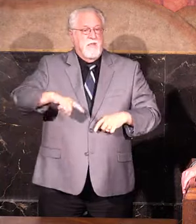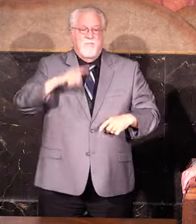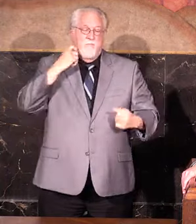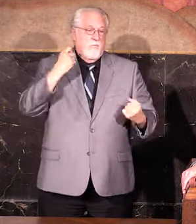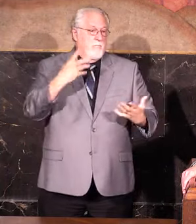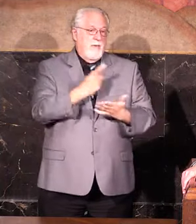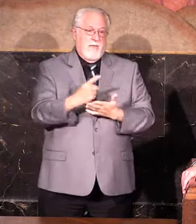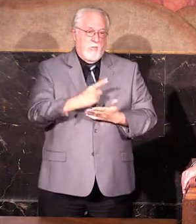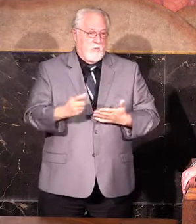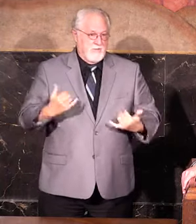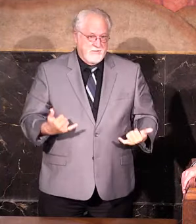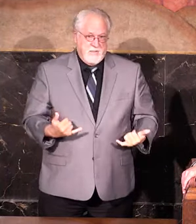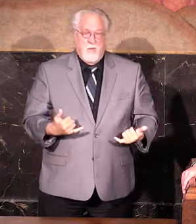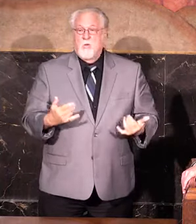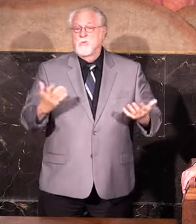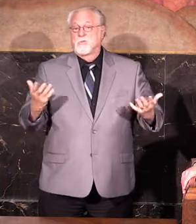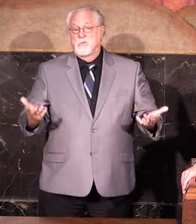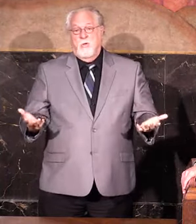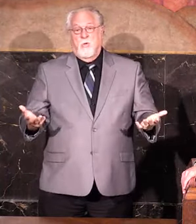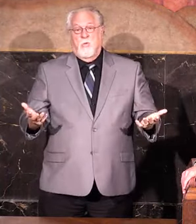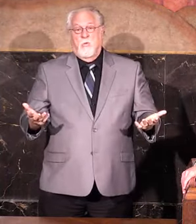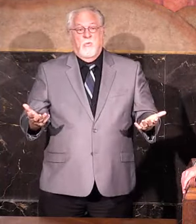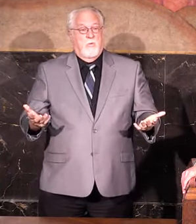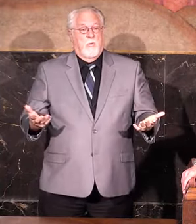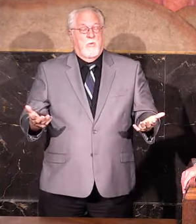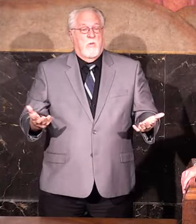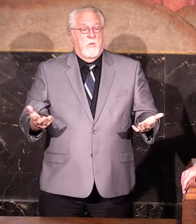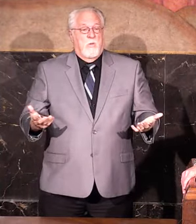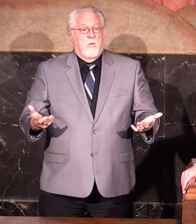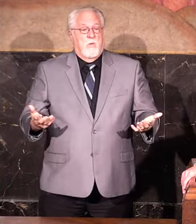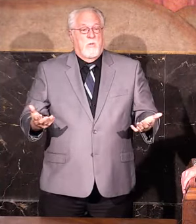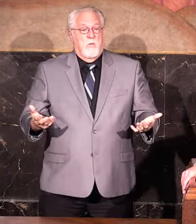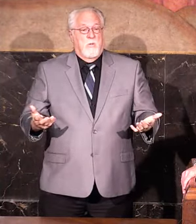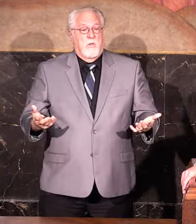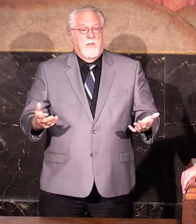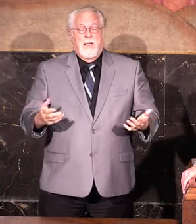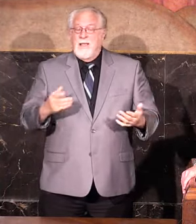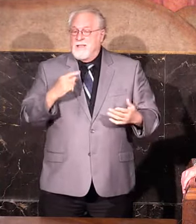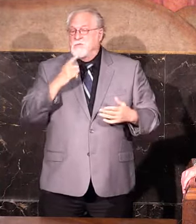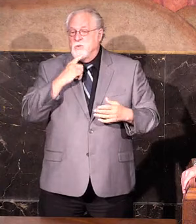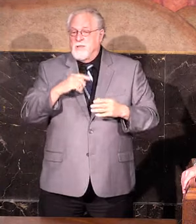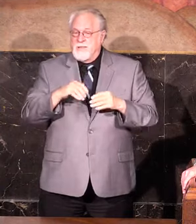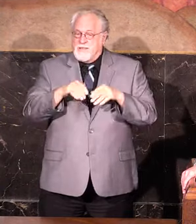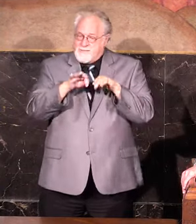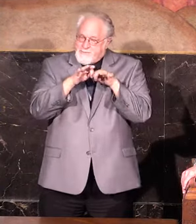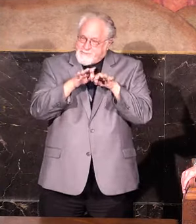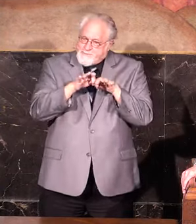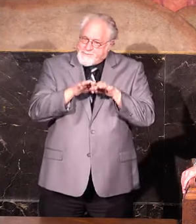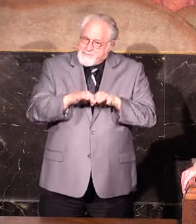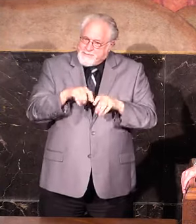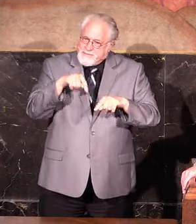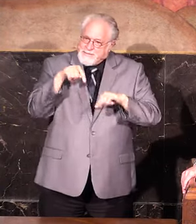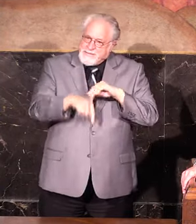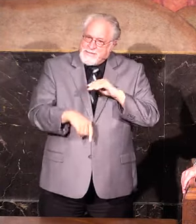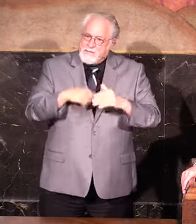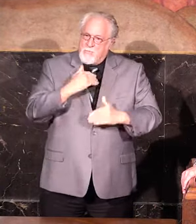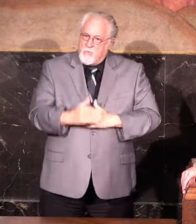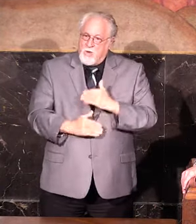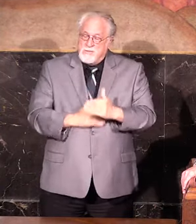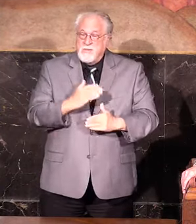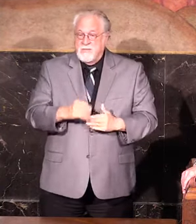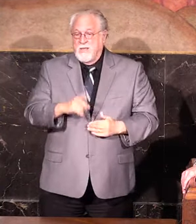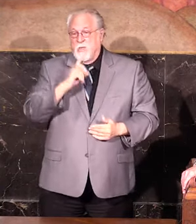weeks now. So it's a detailed process, and it's something that, quite